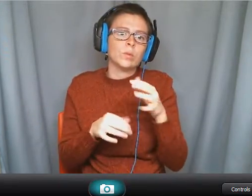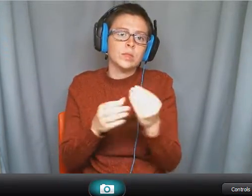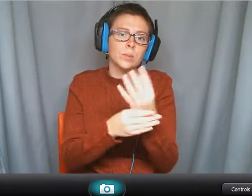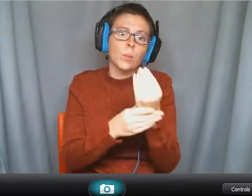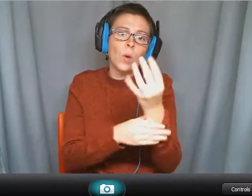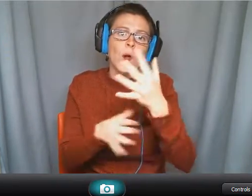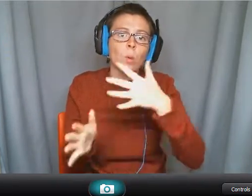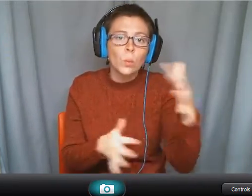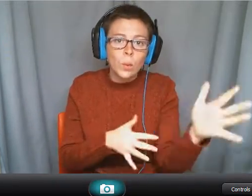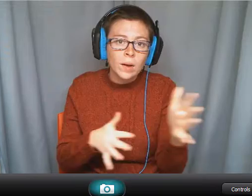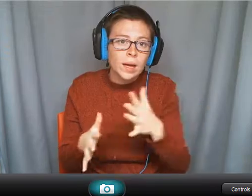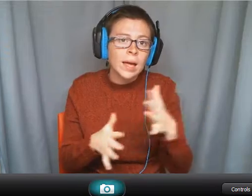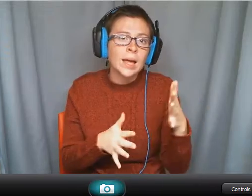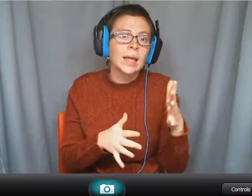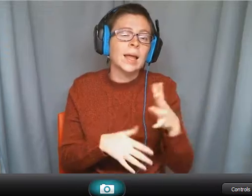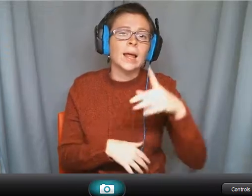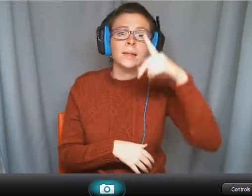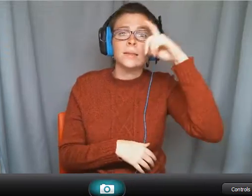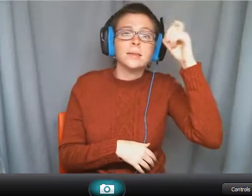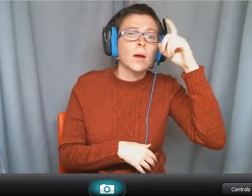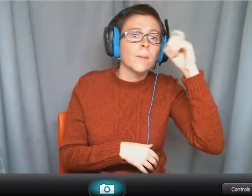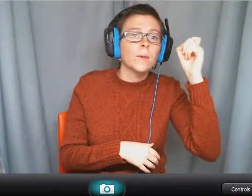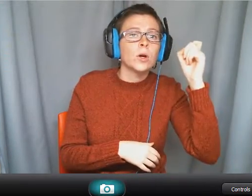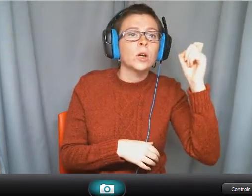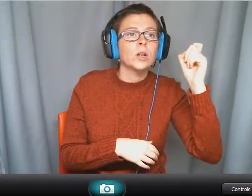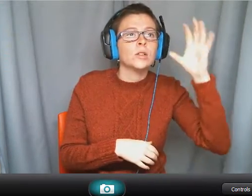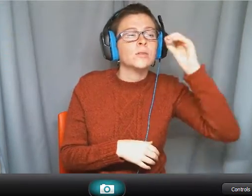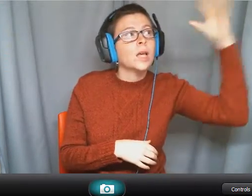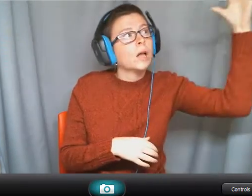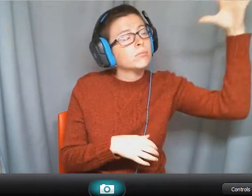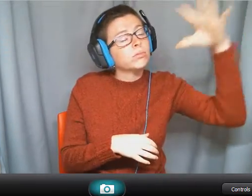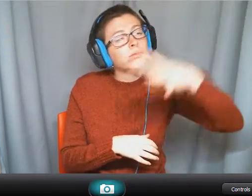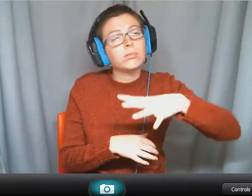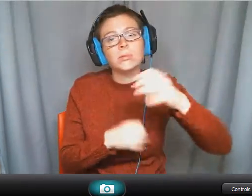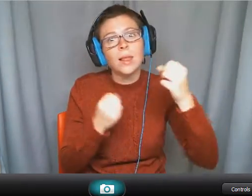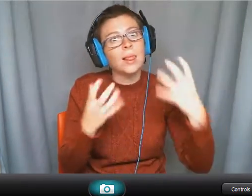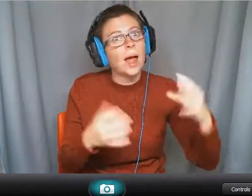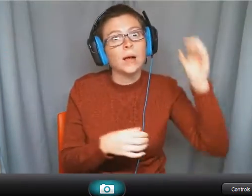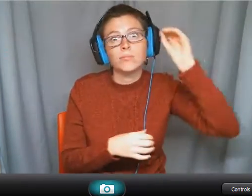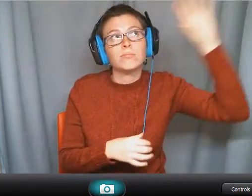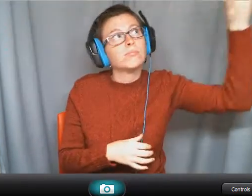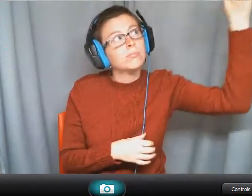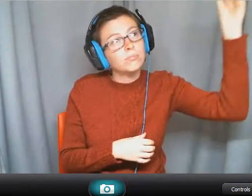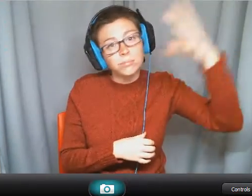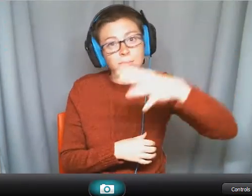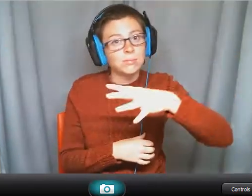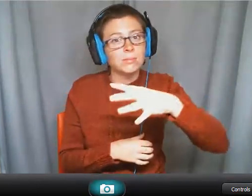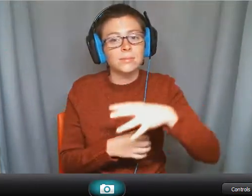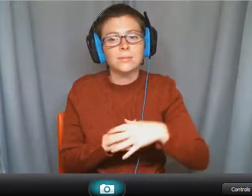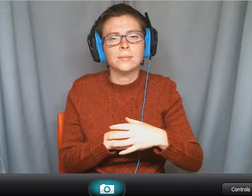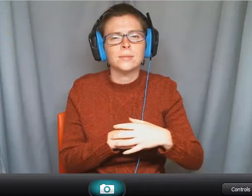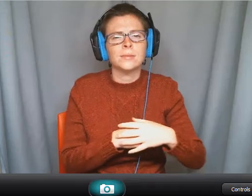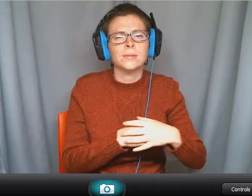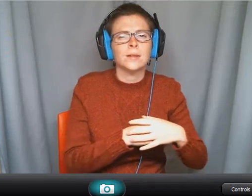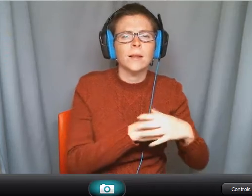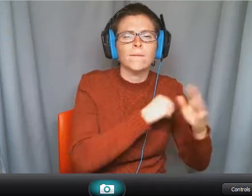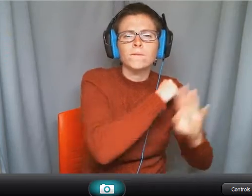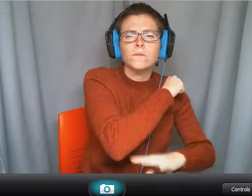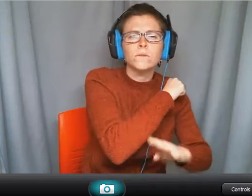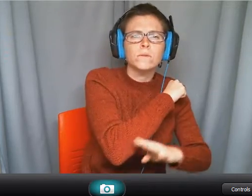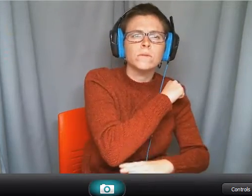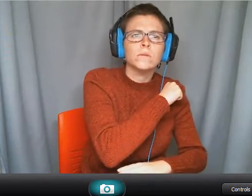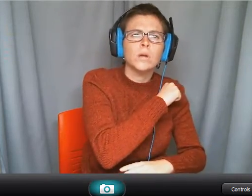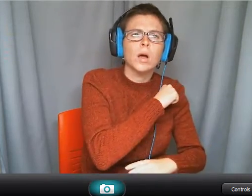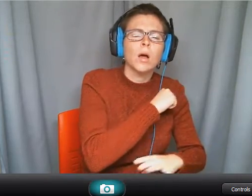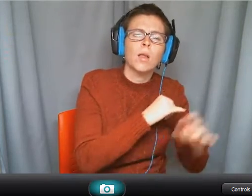summer. And when we have, let's see, how could we describe our last season? Down. We have sunny days, we